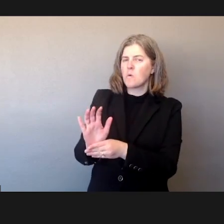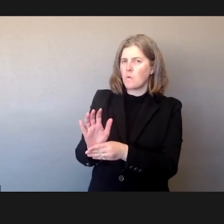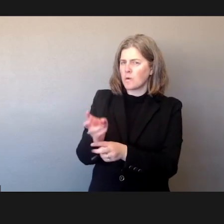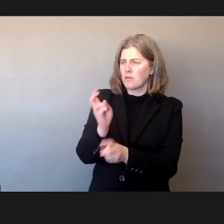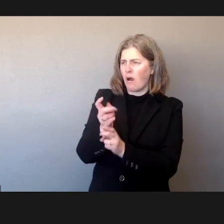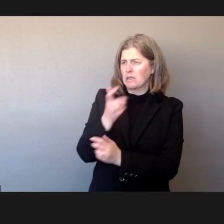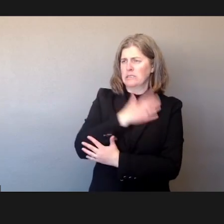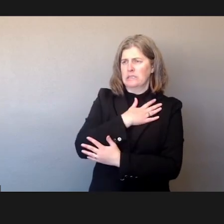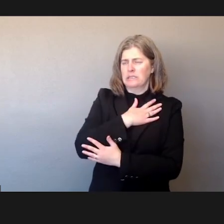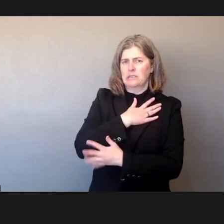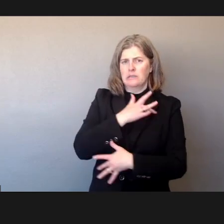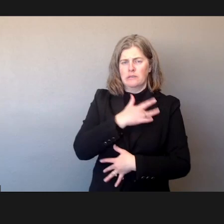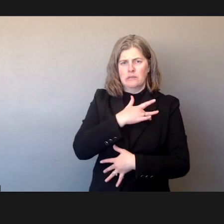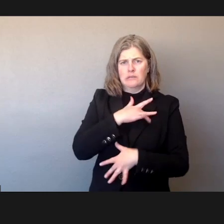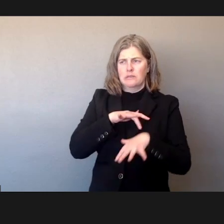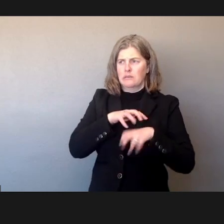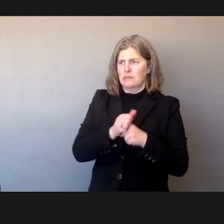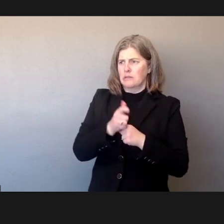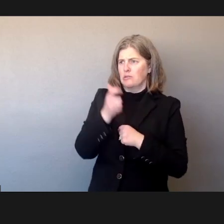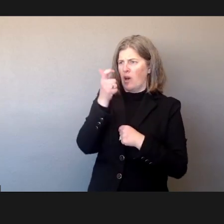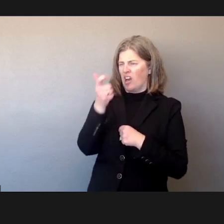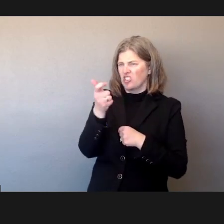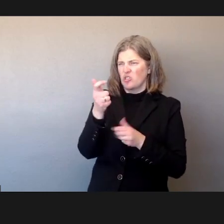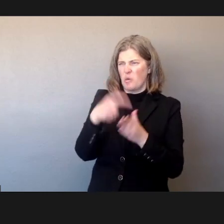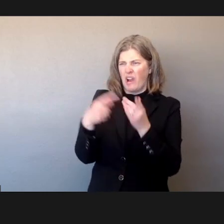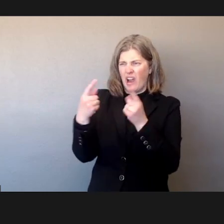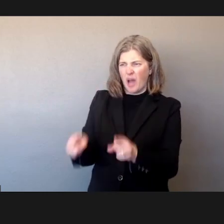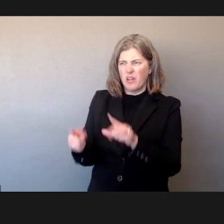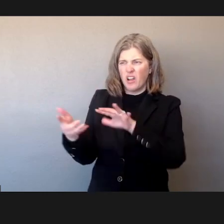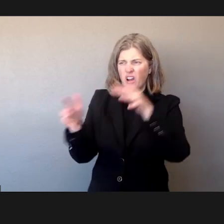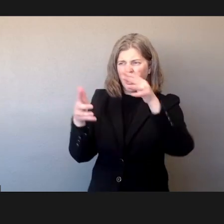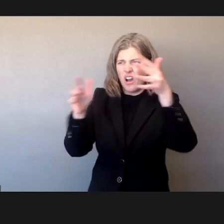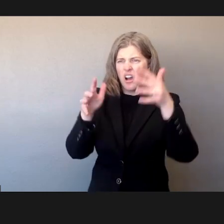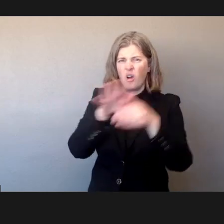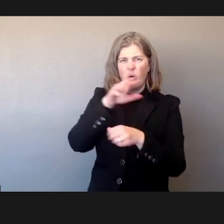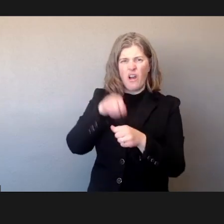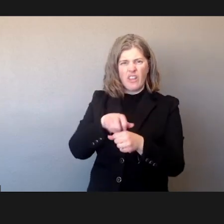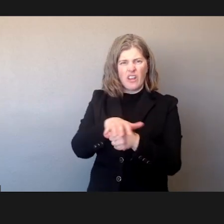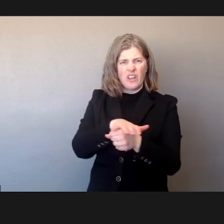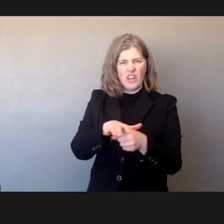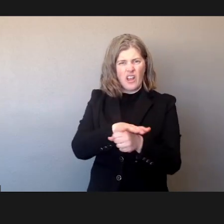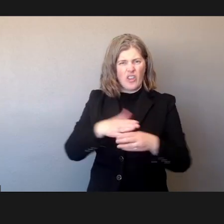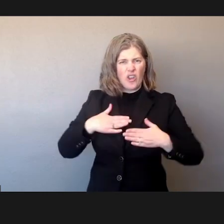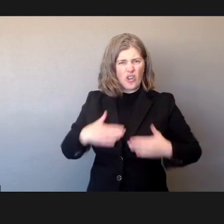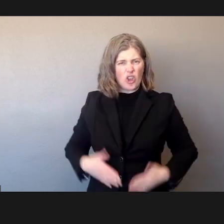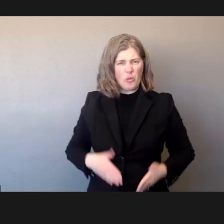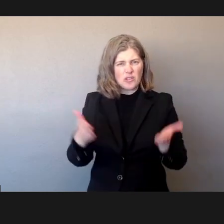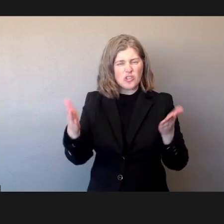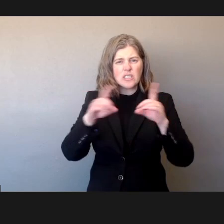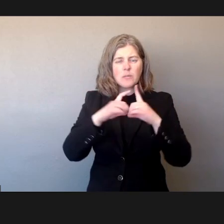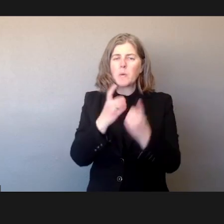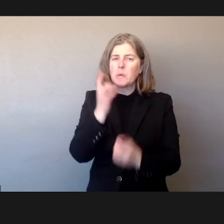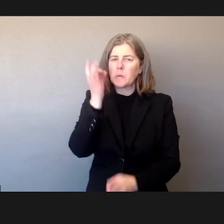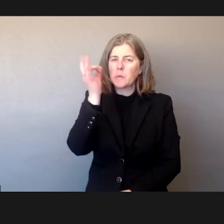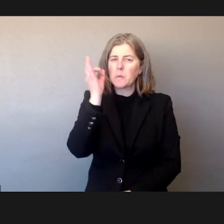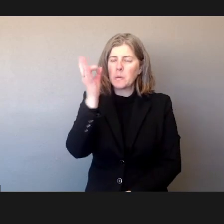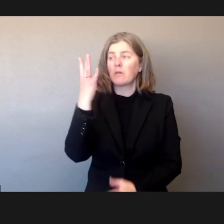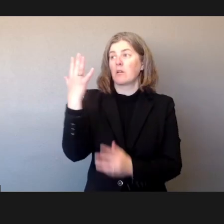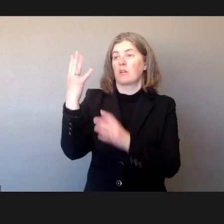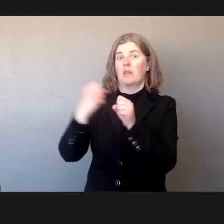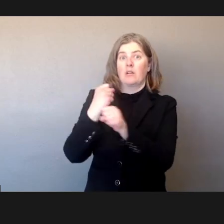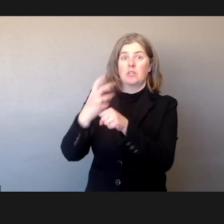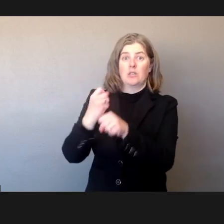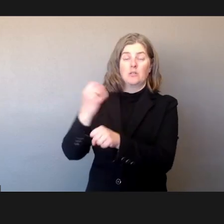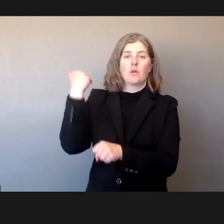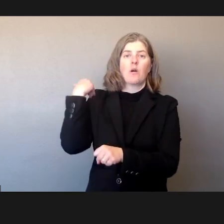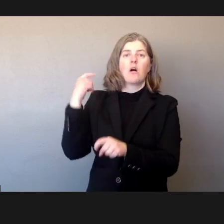to watch. It still is painful to watch what happened in the Human Services Department many years ago. But